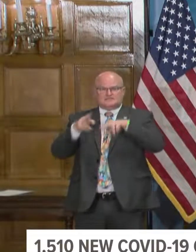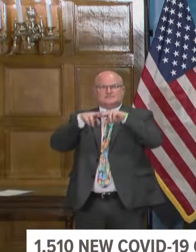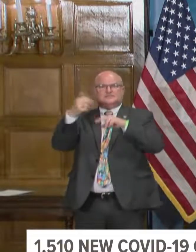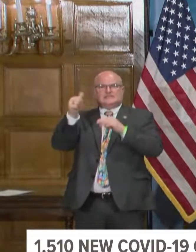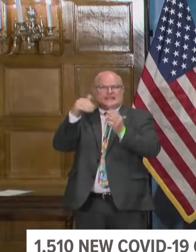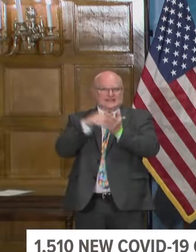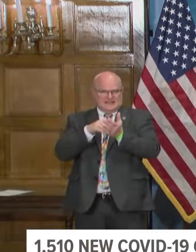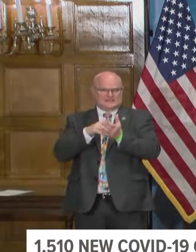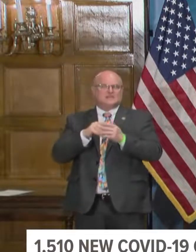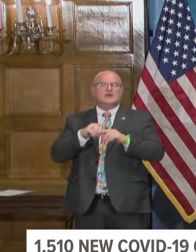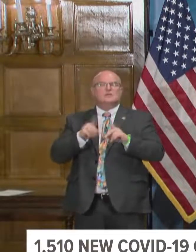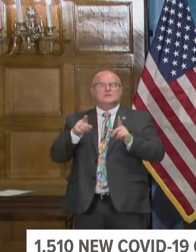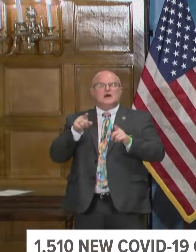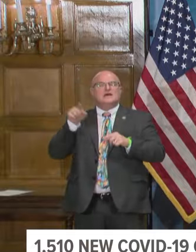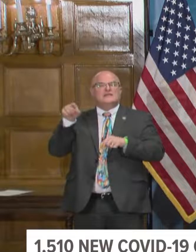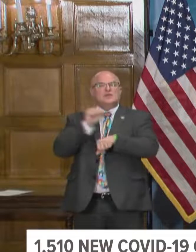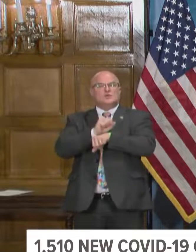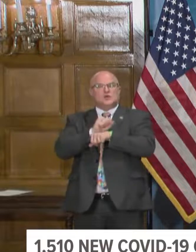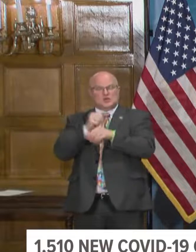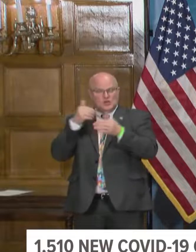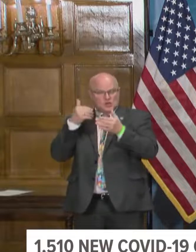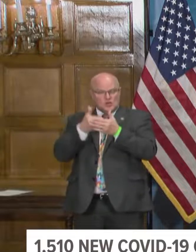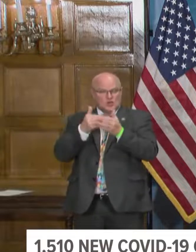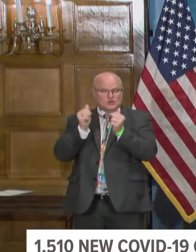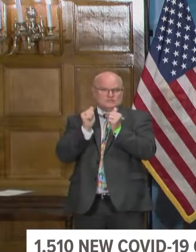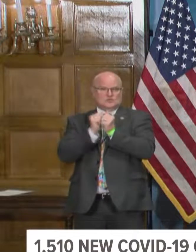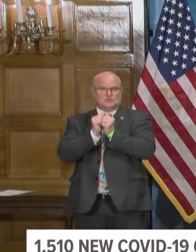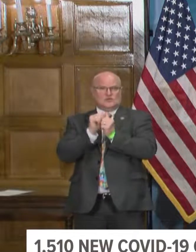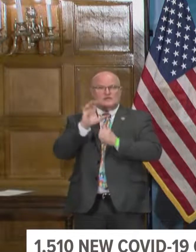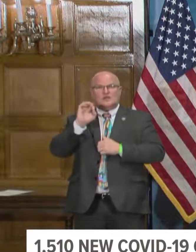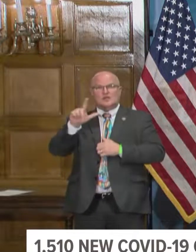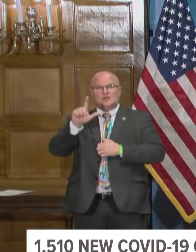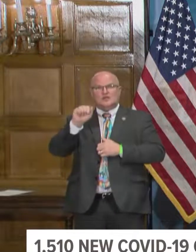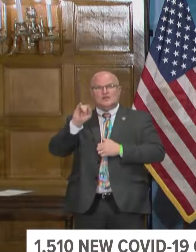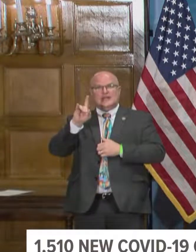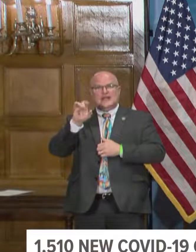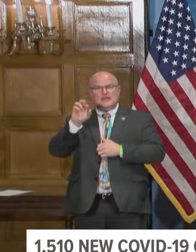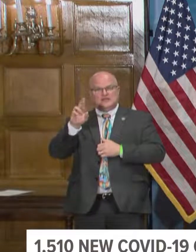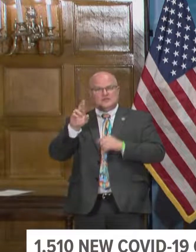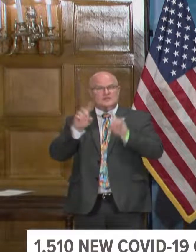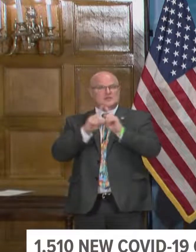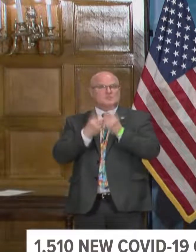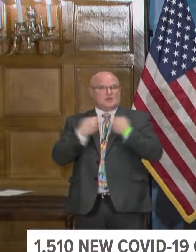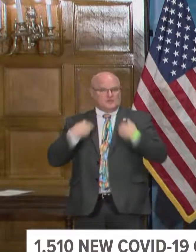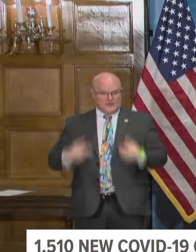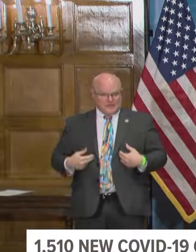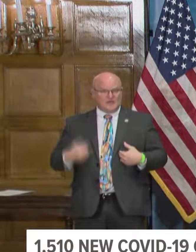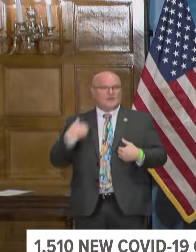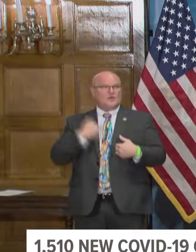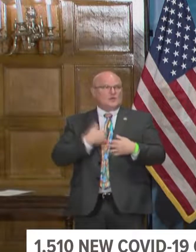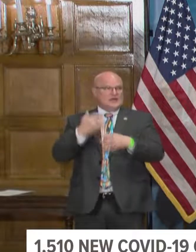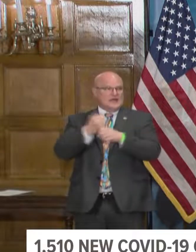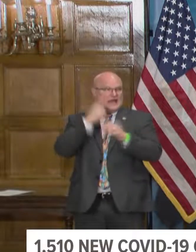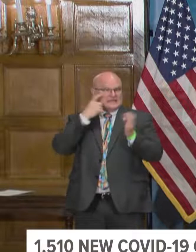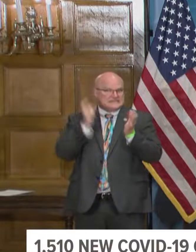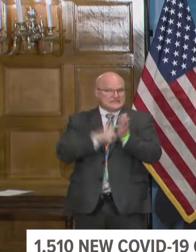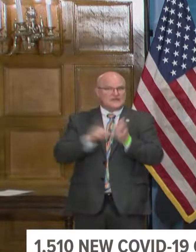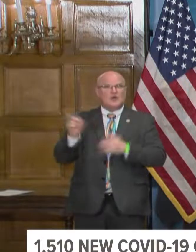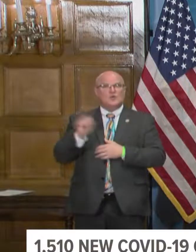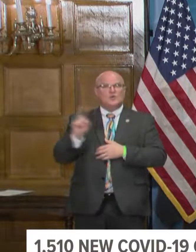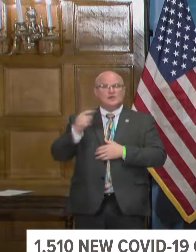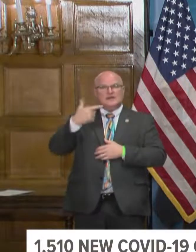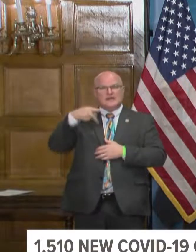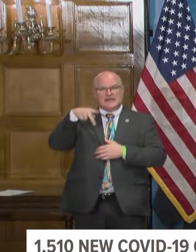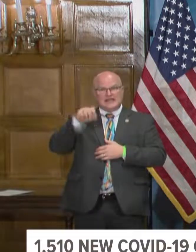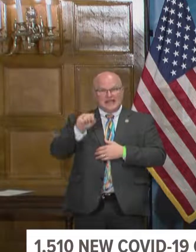working closely with Colonel Ader, the Department of Health, so that we can identify where the gaps are